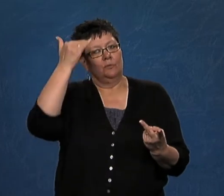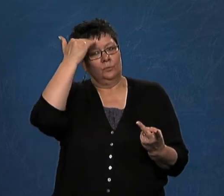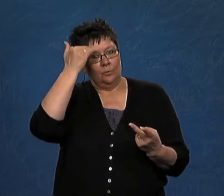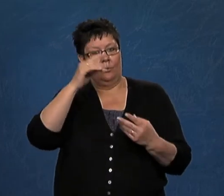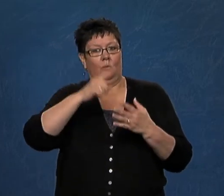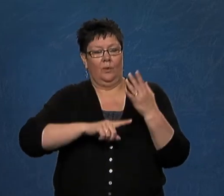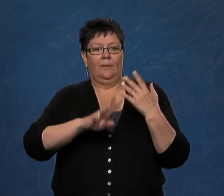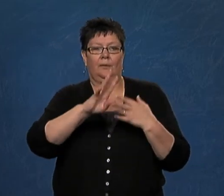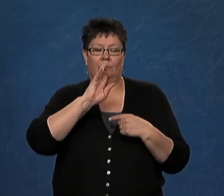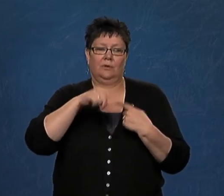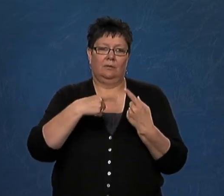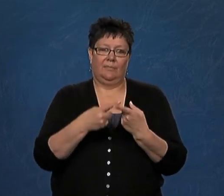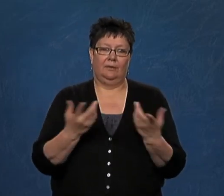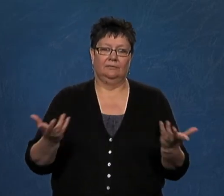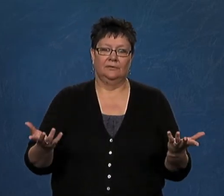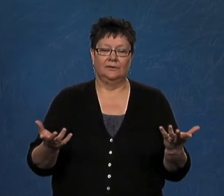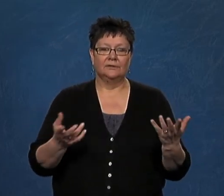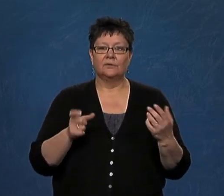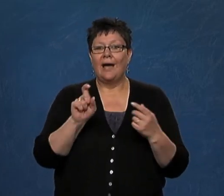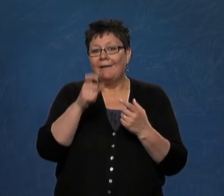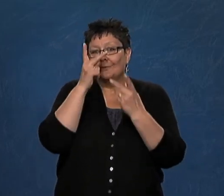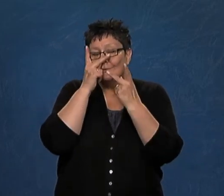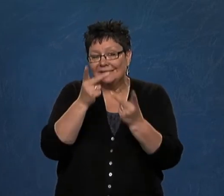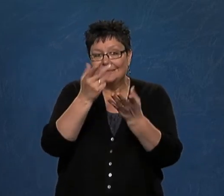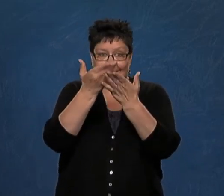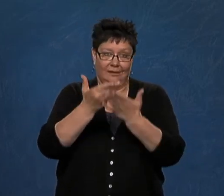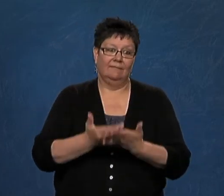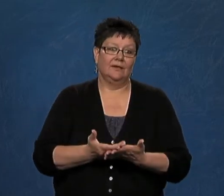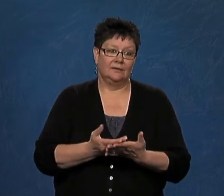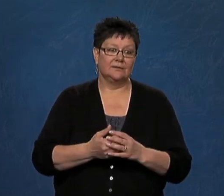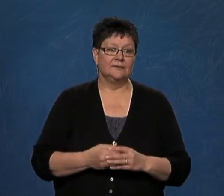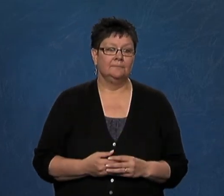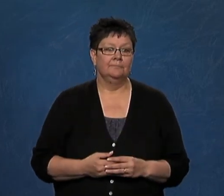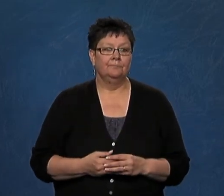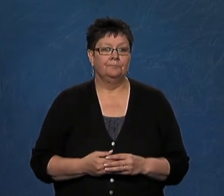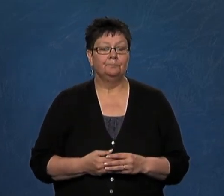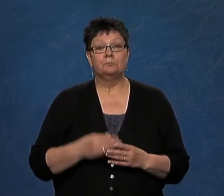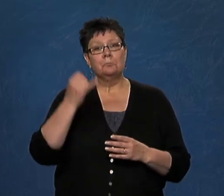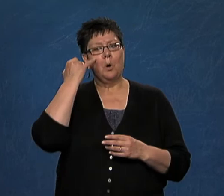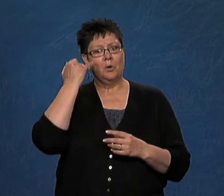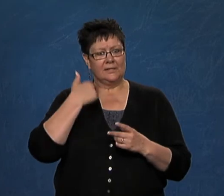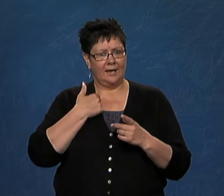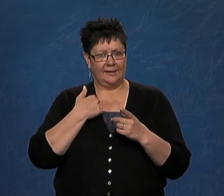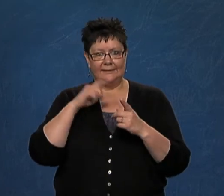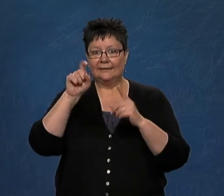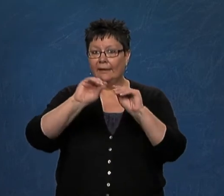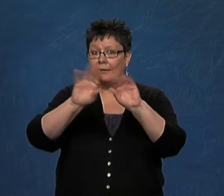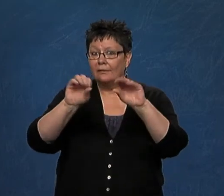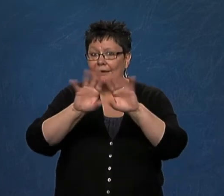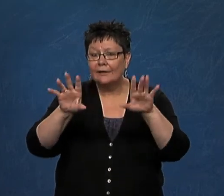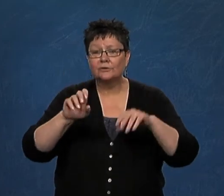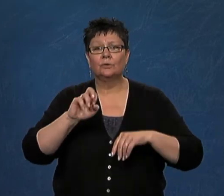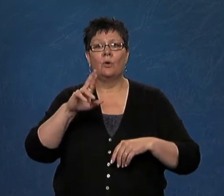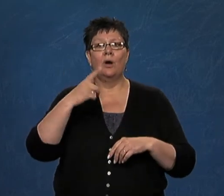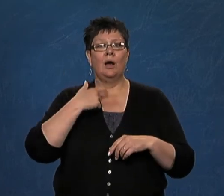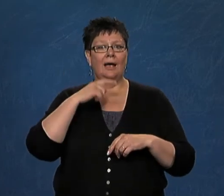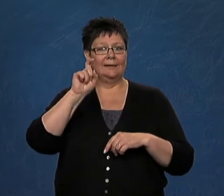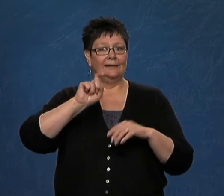interpreter has to see the weapon, and the interpreter must be fully aware and knowledgeable. So if